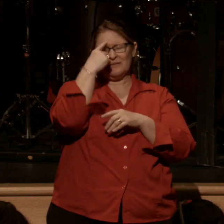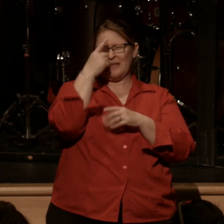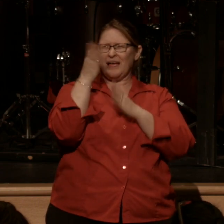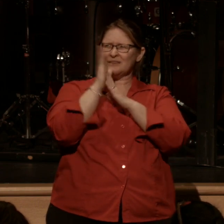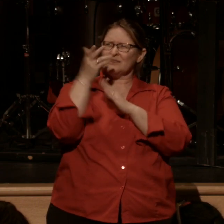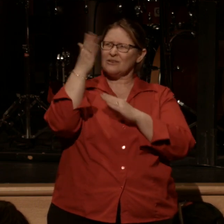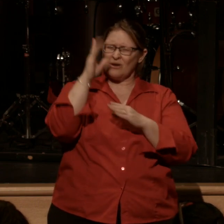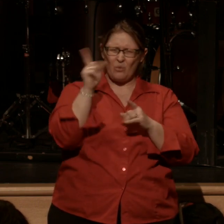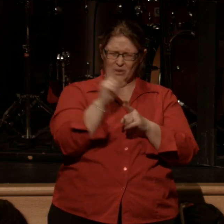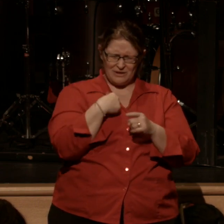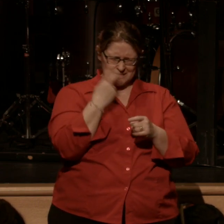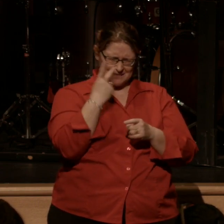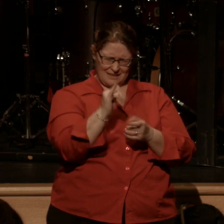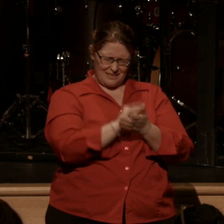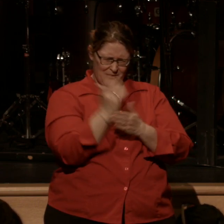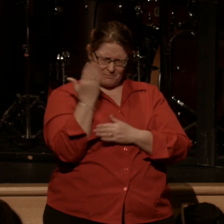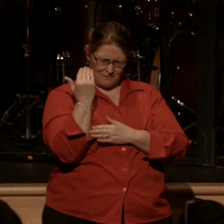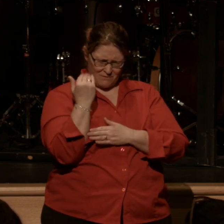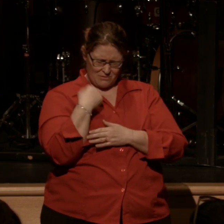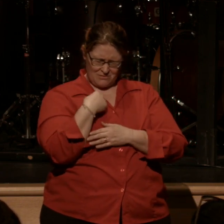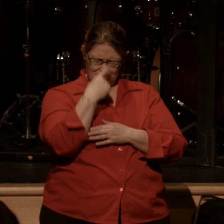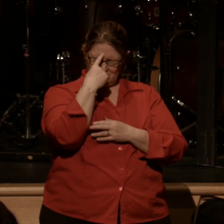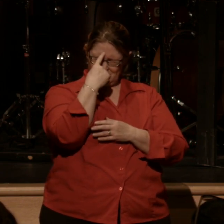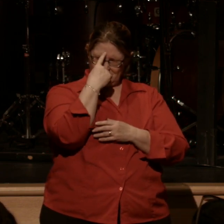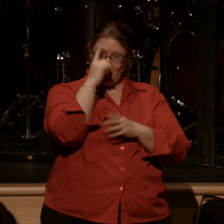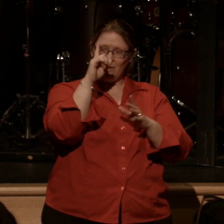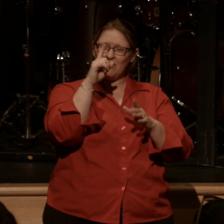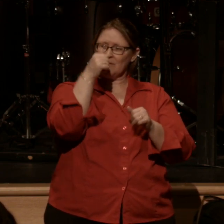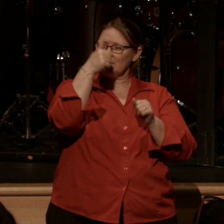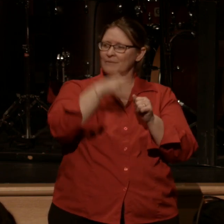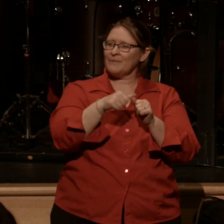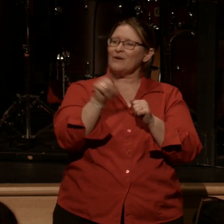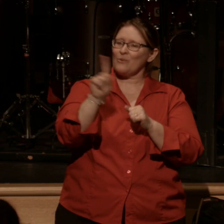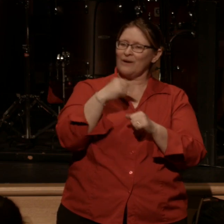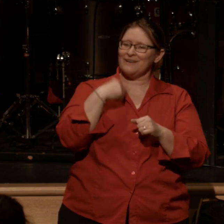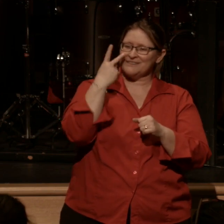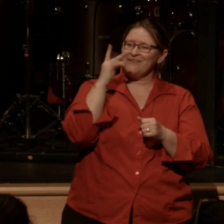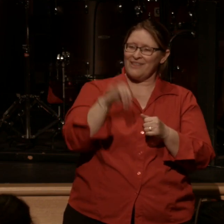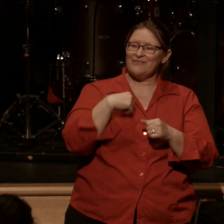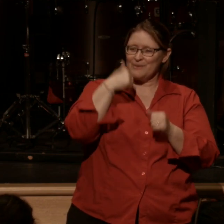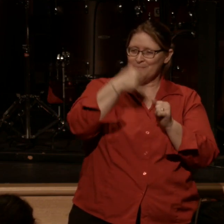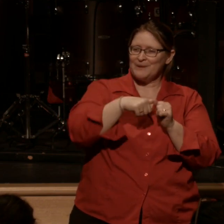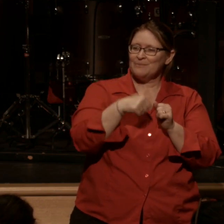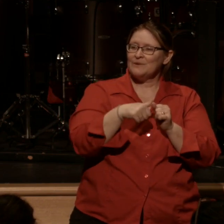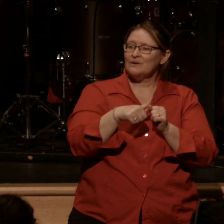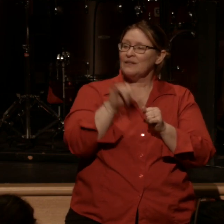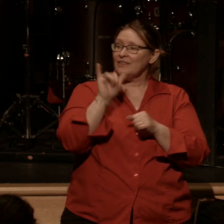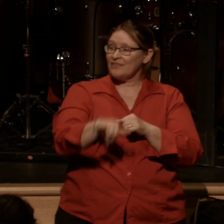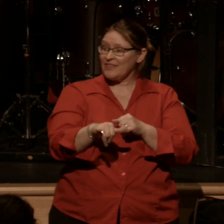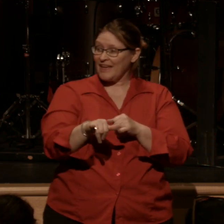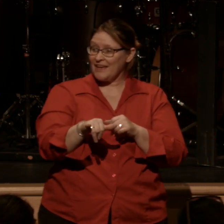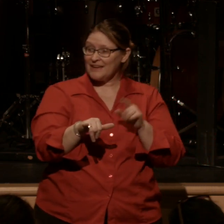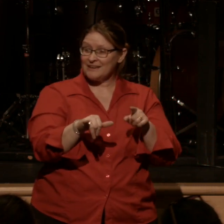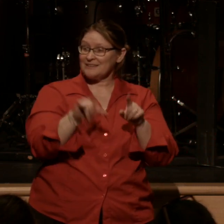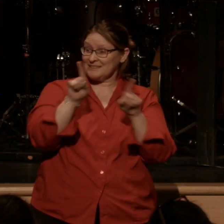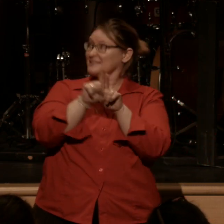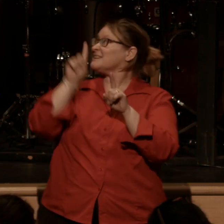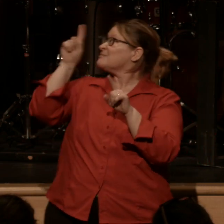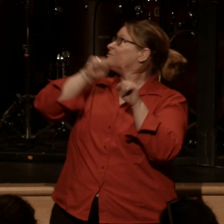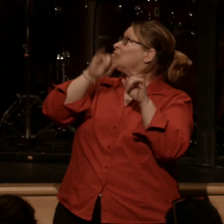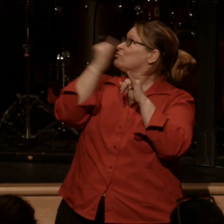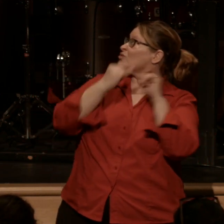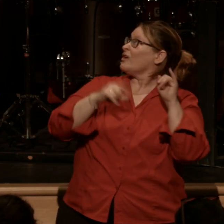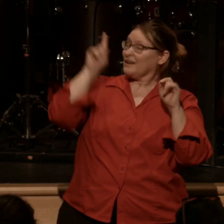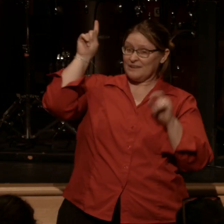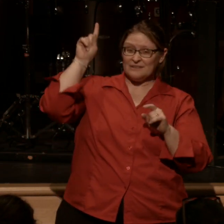before? I was reminded that I know where I've seen this before. This same trajectory